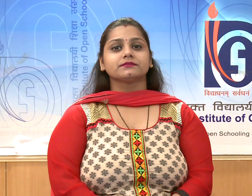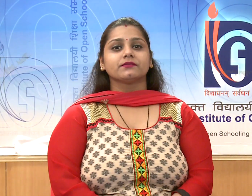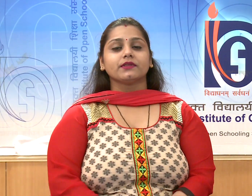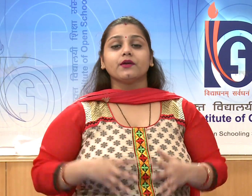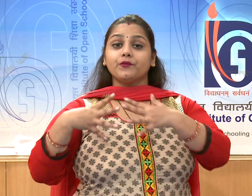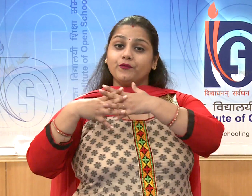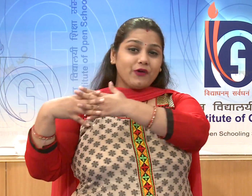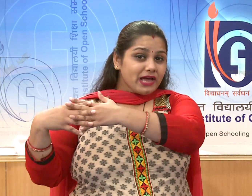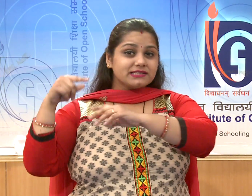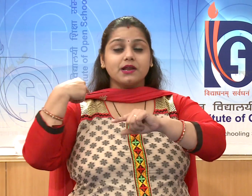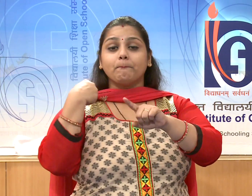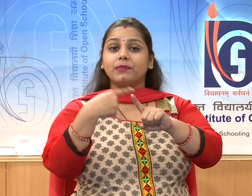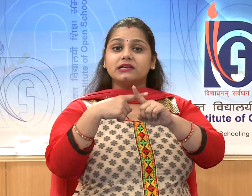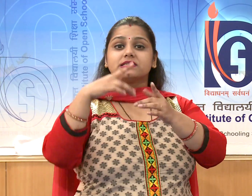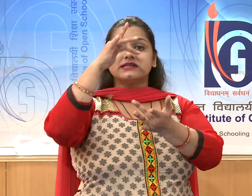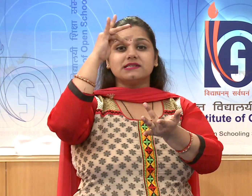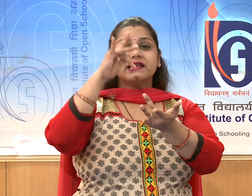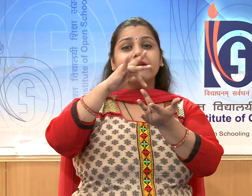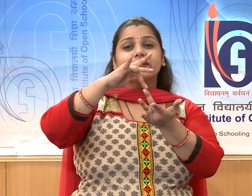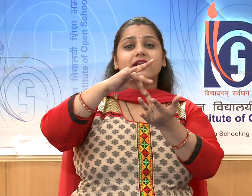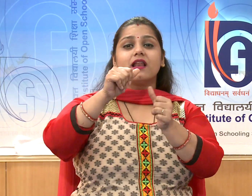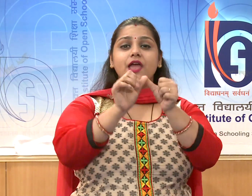in West and Central Asia.